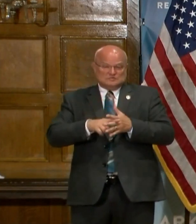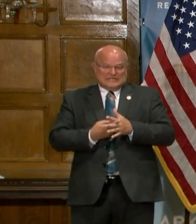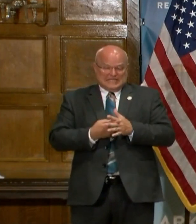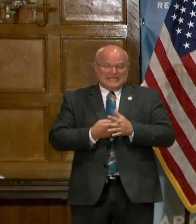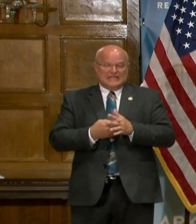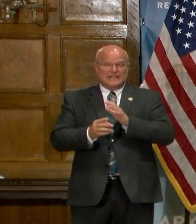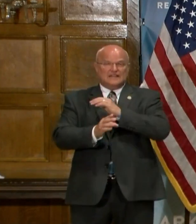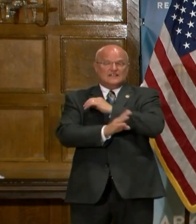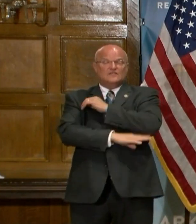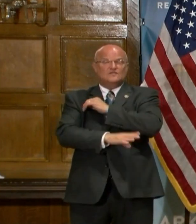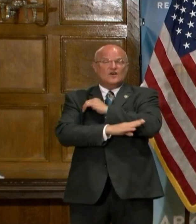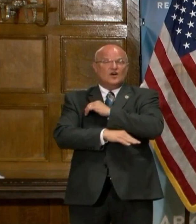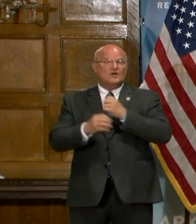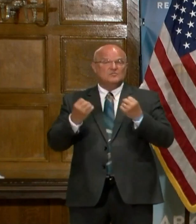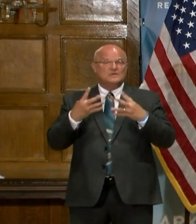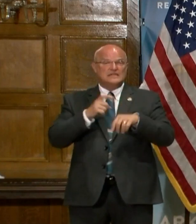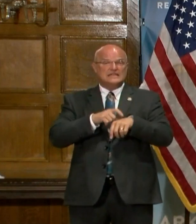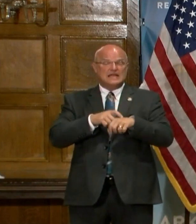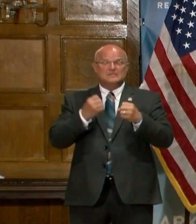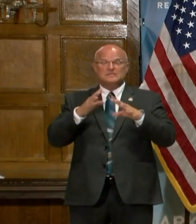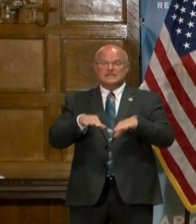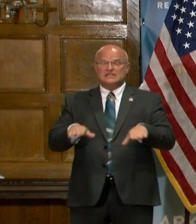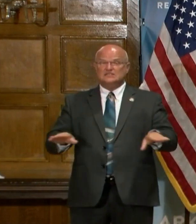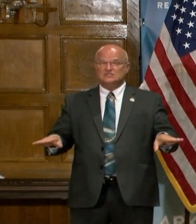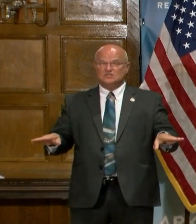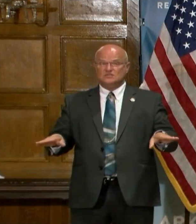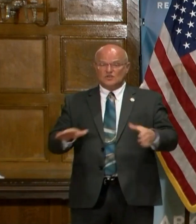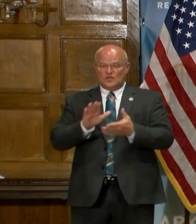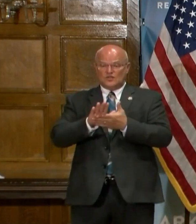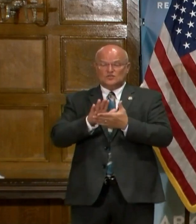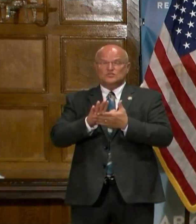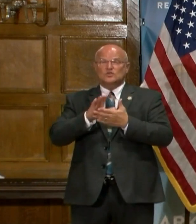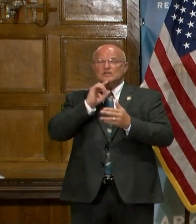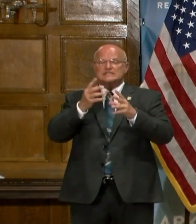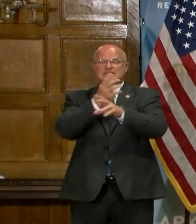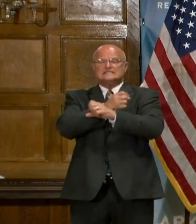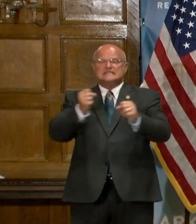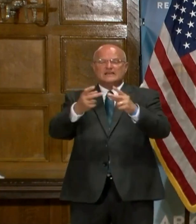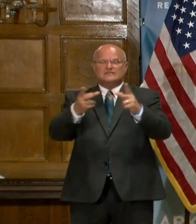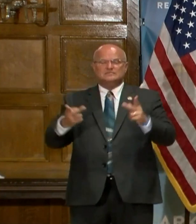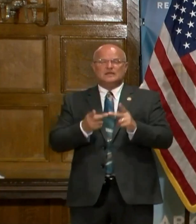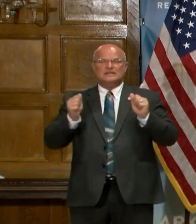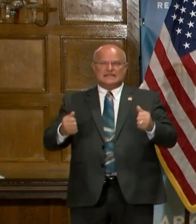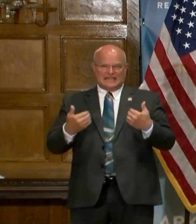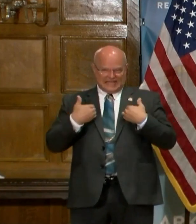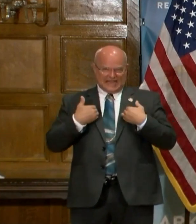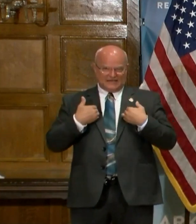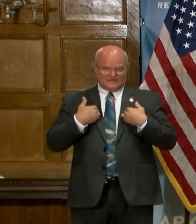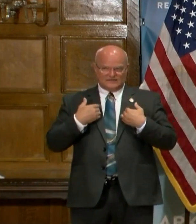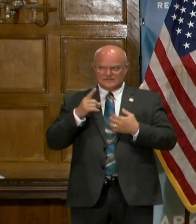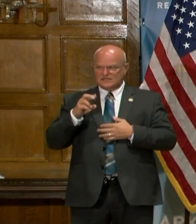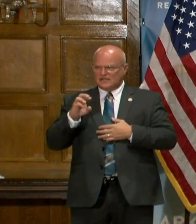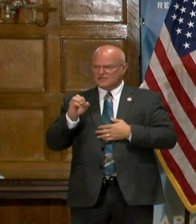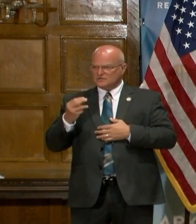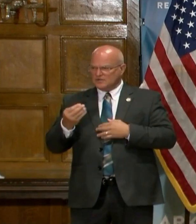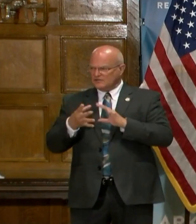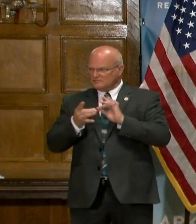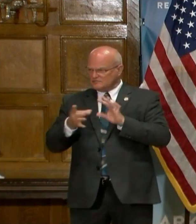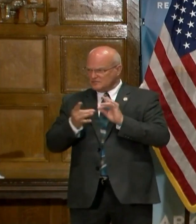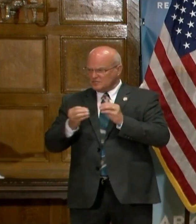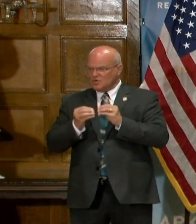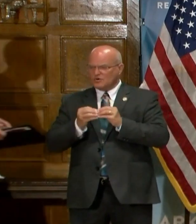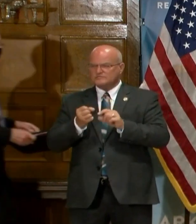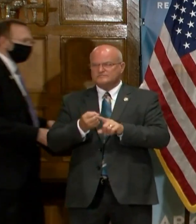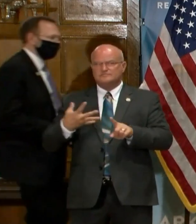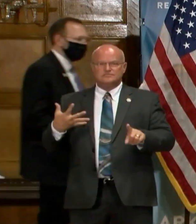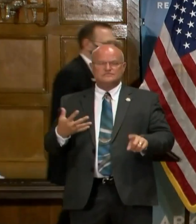because in many instances, for many children, the school is the safest environment that they can have. Dr. Smith, did you want to elaborate on